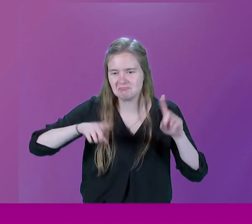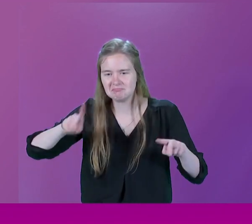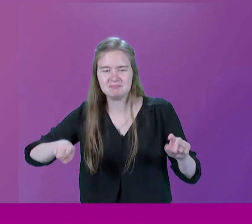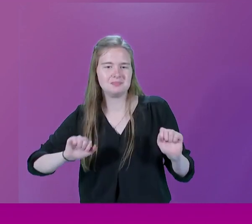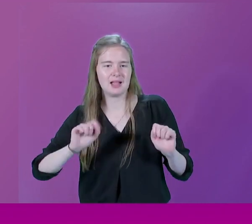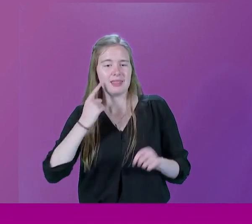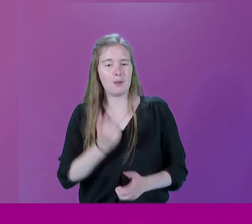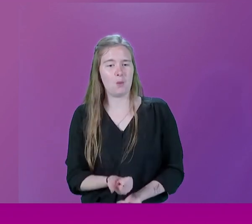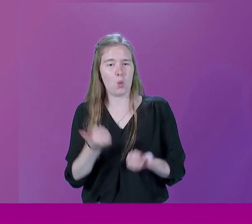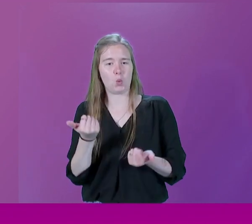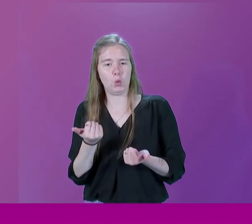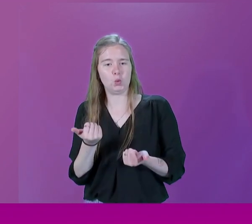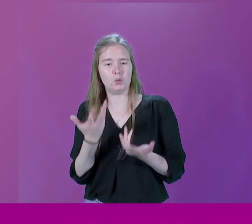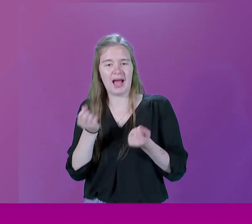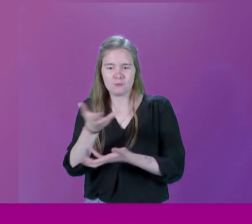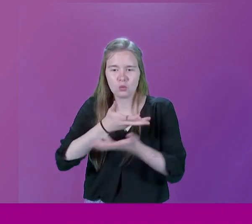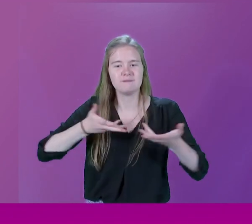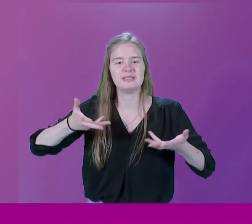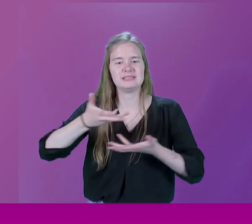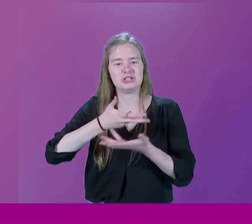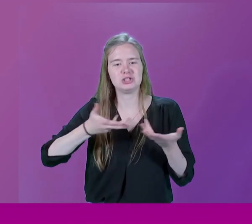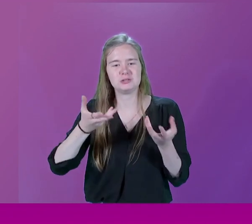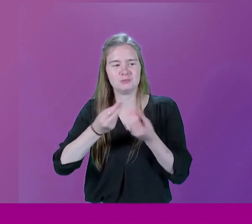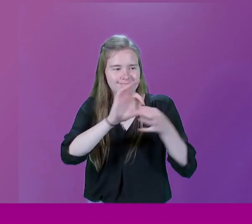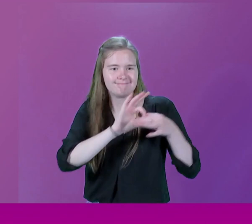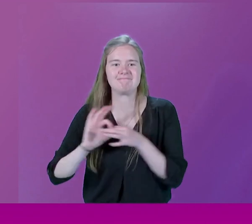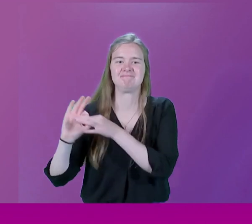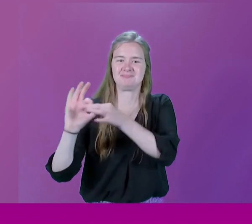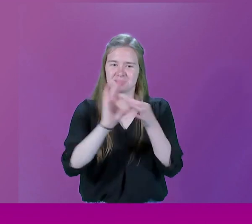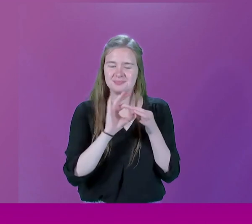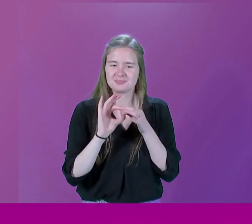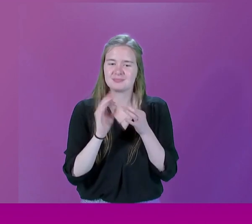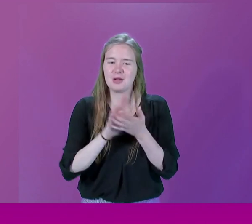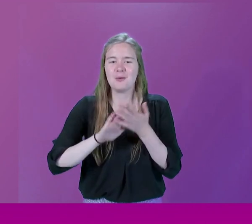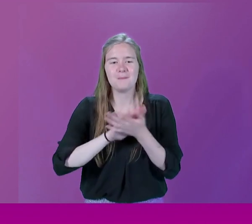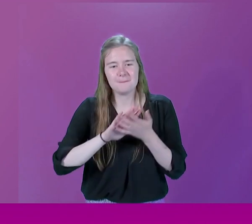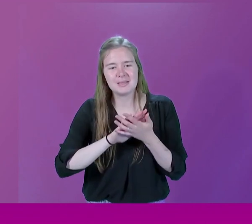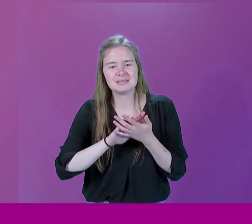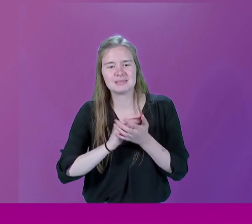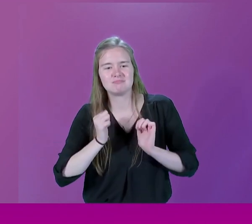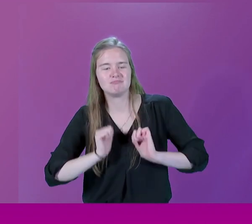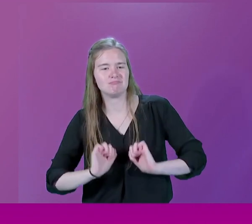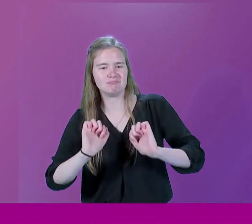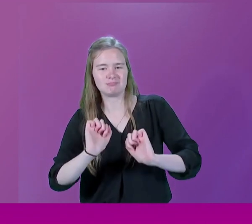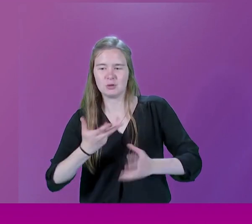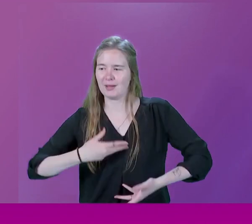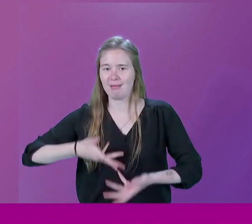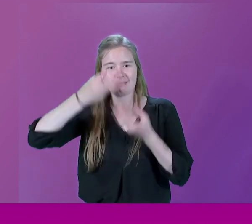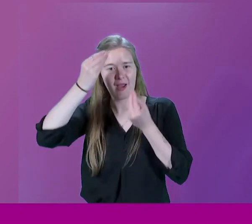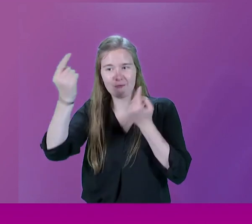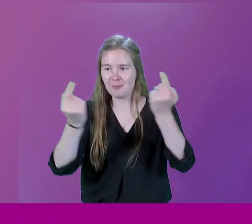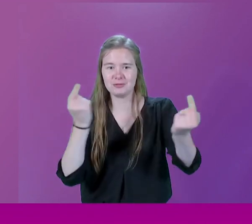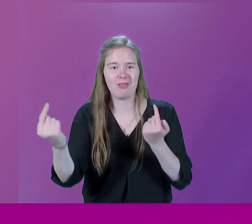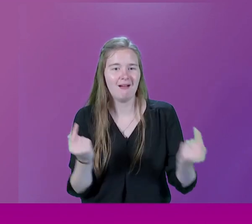think it would be great if we could have conversations together so that we really learn from